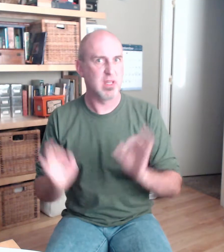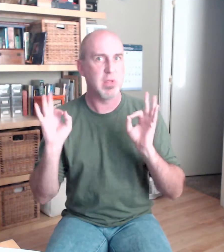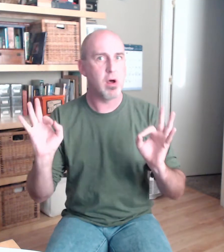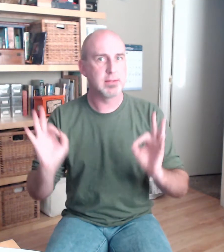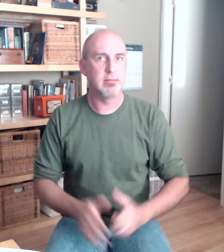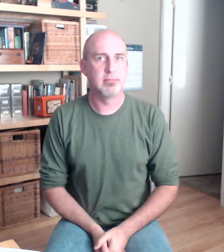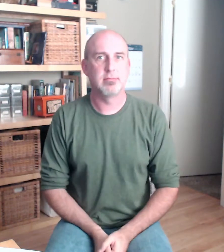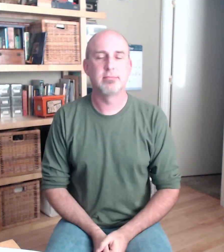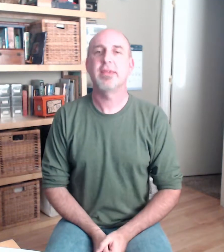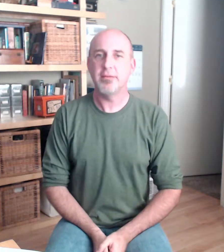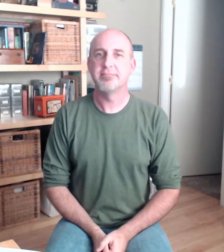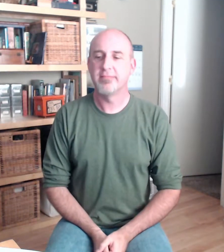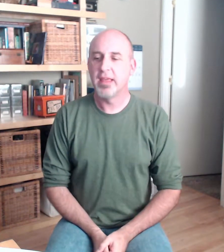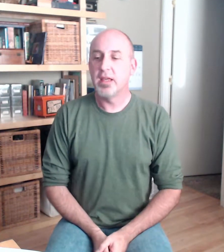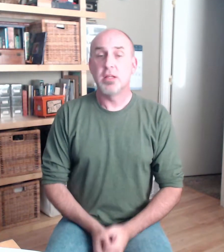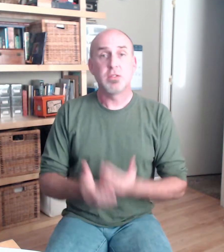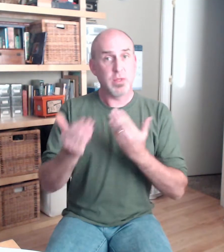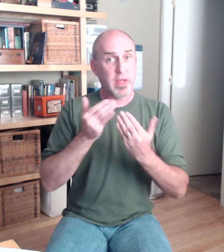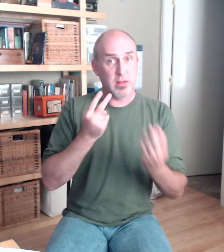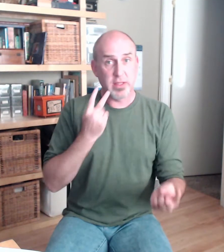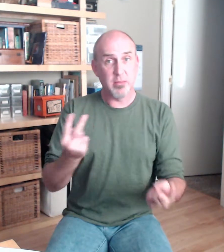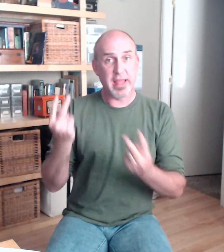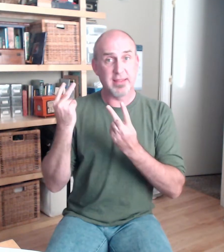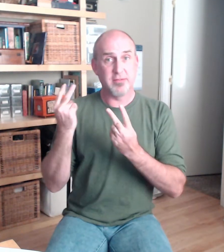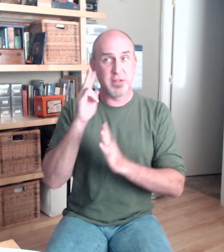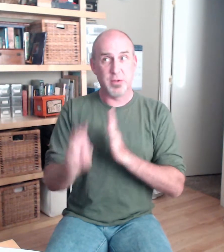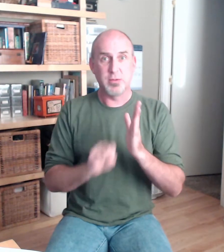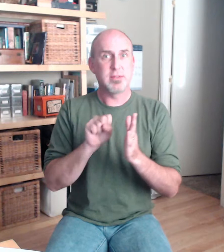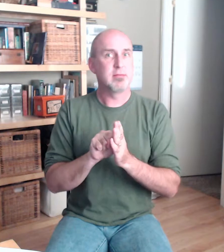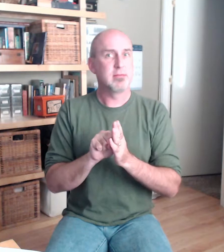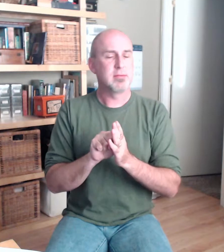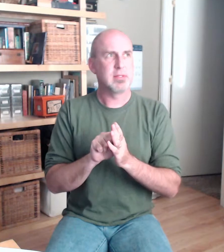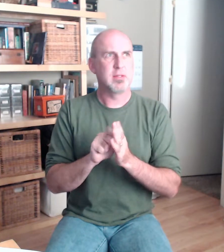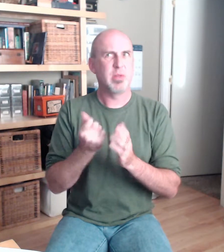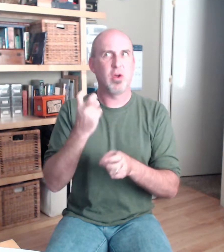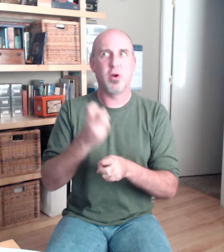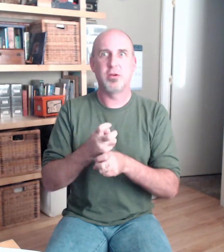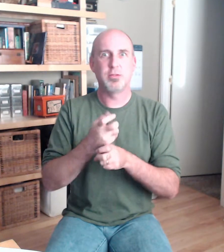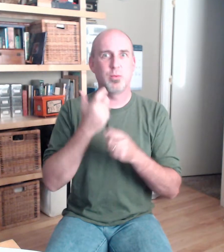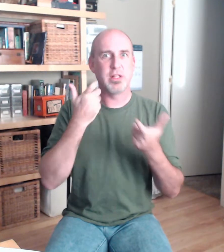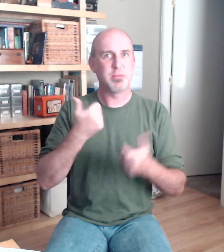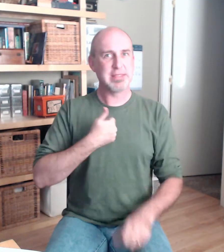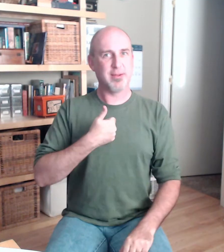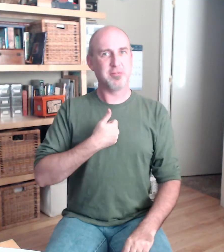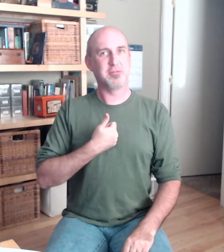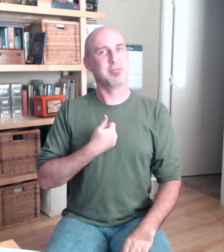be awesome. Okay? So anyway, looking back at the videos, it's a little bit hard to watch myself,